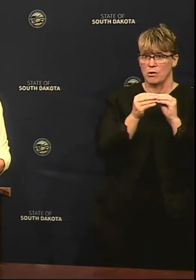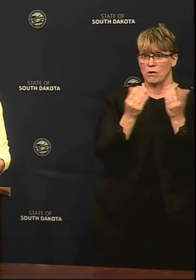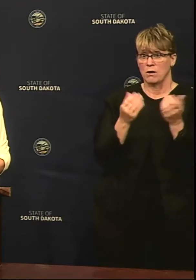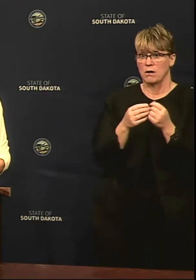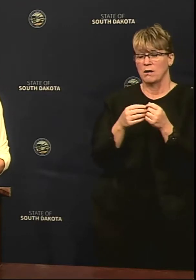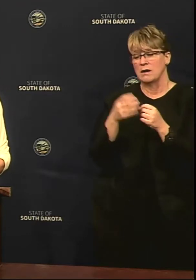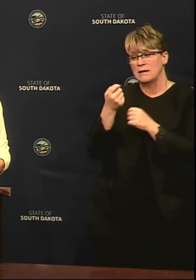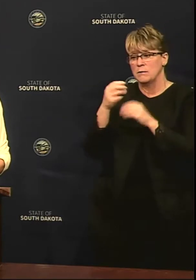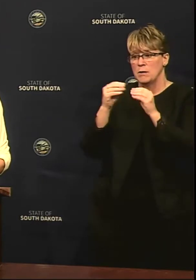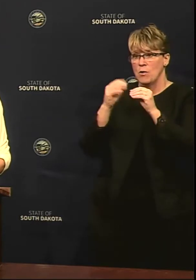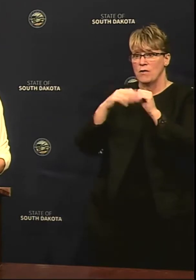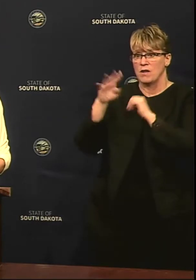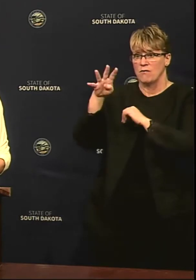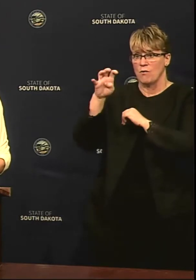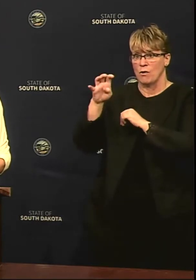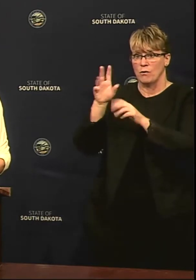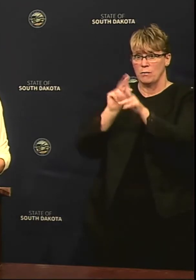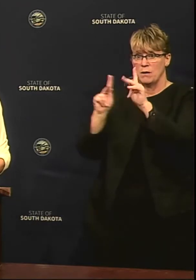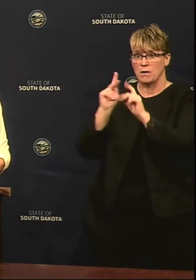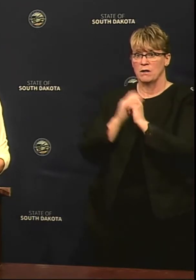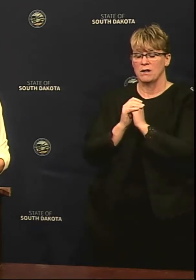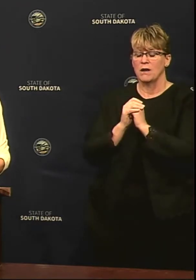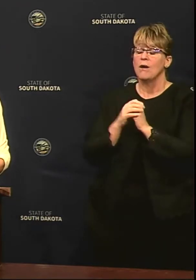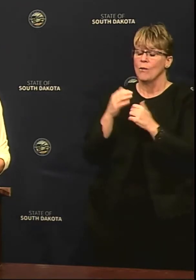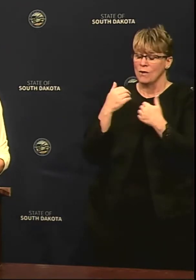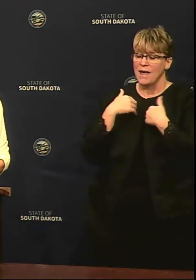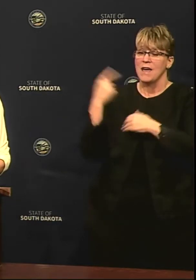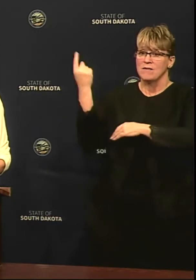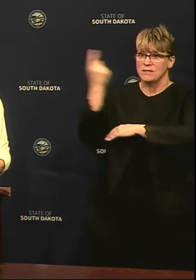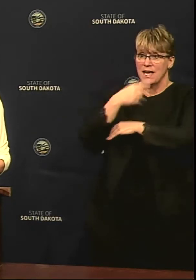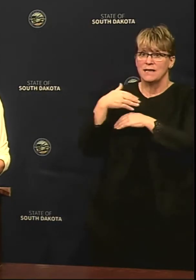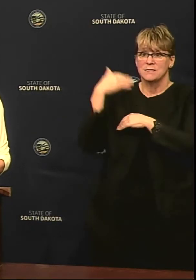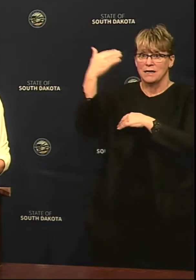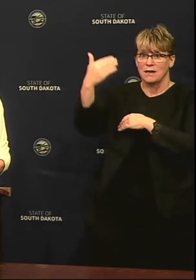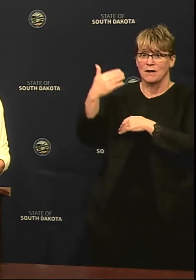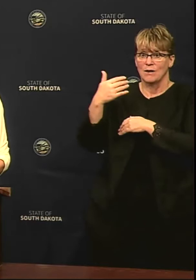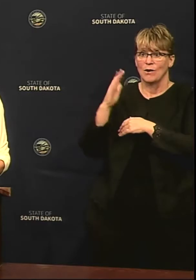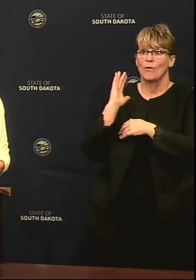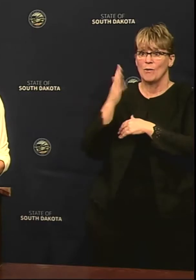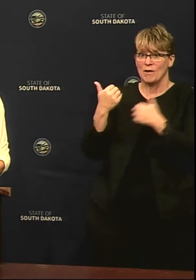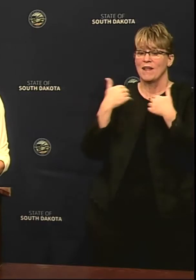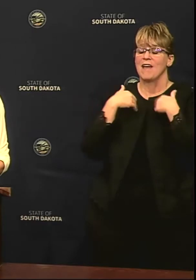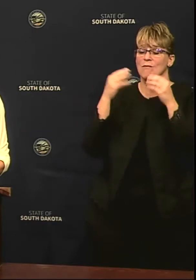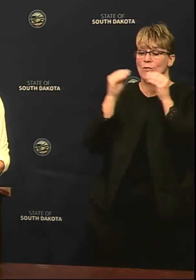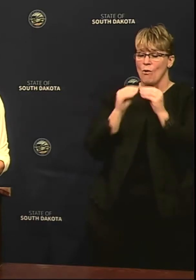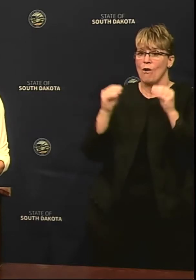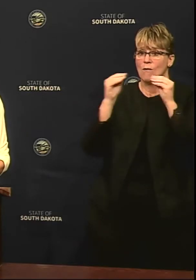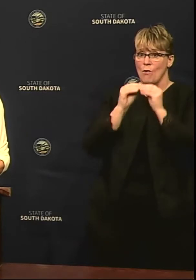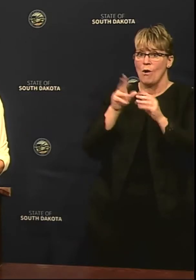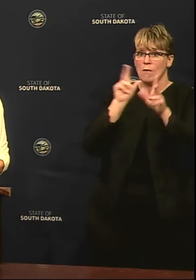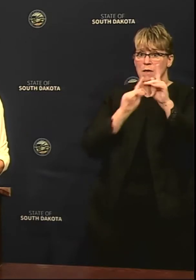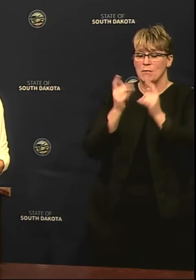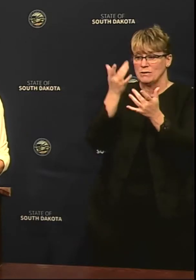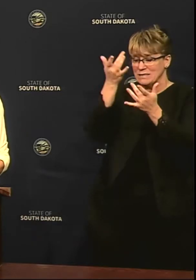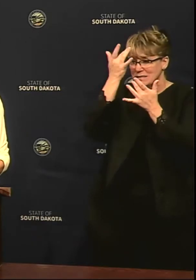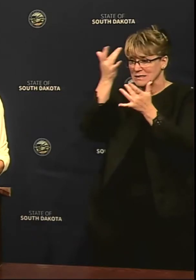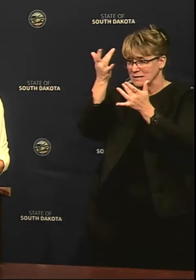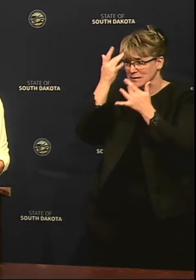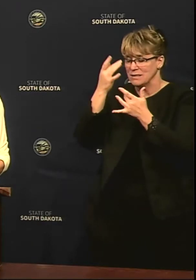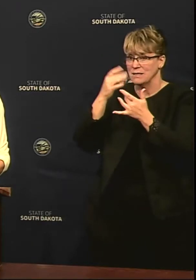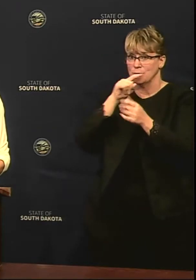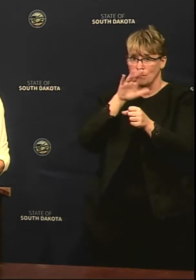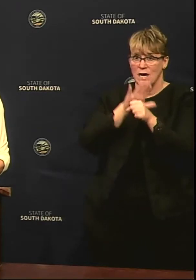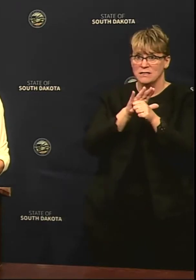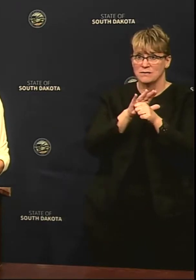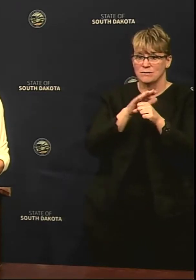over 400 people, we're going to have days ahead where we're going to have many, many more people that are positive, that have this virus, that are